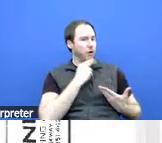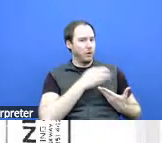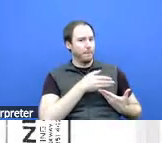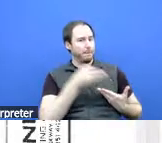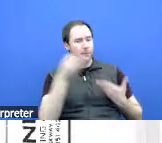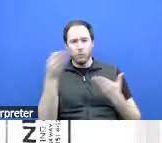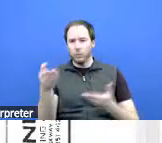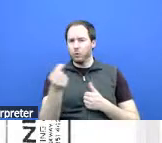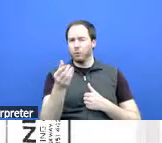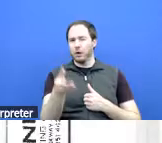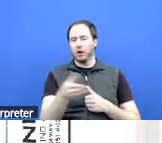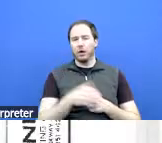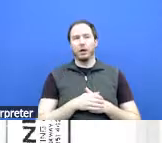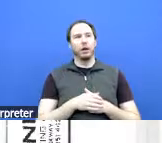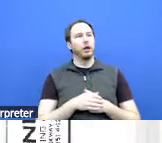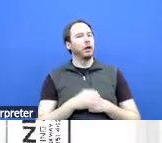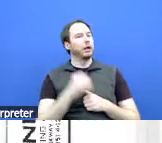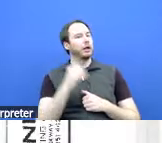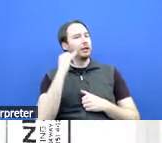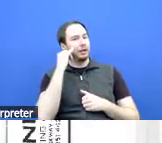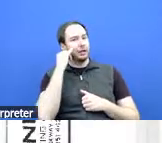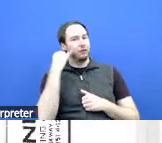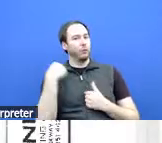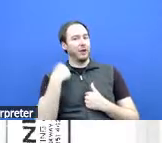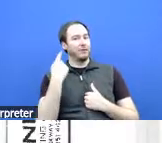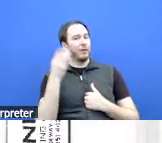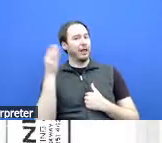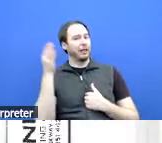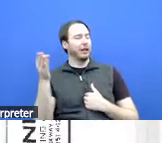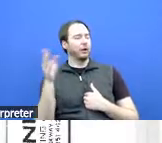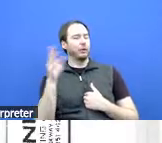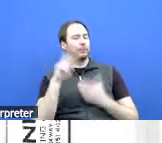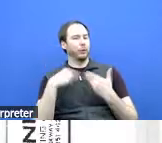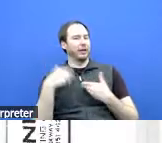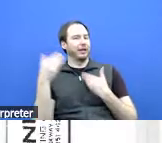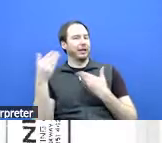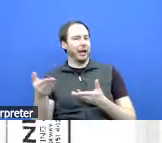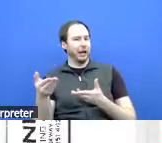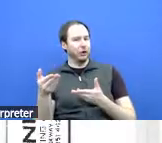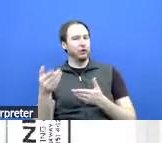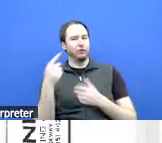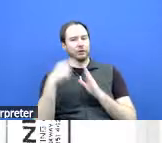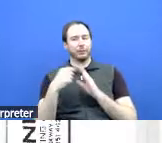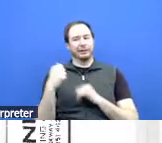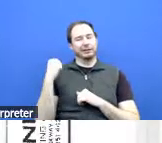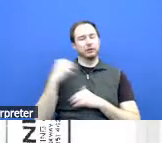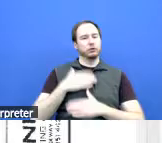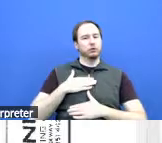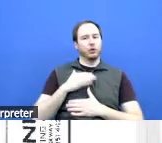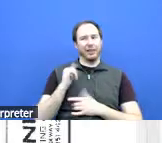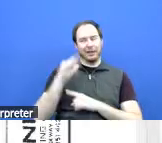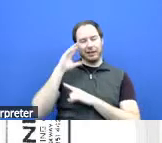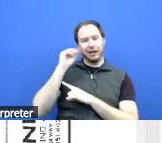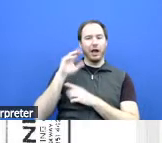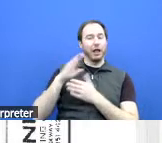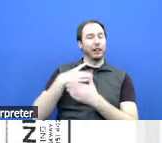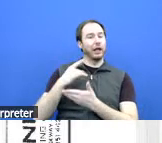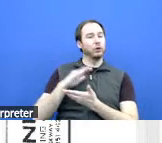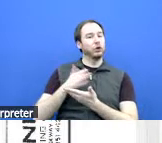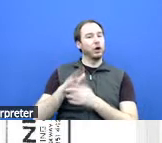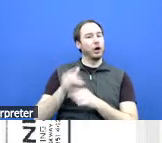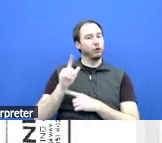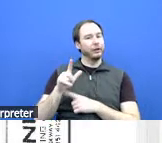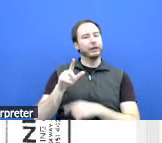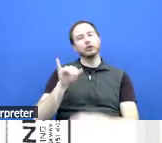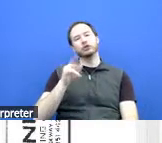restaurant? If we have something out there, we will have catering. So he likes to cook, like the guy just said on the grill,